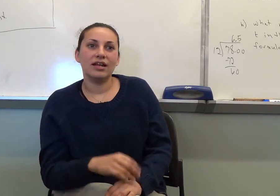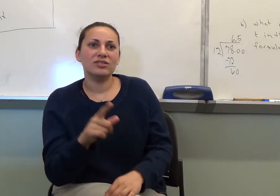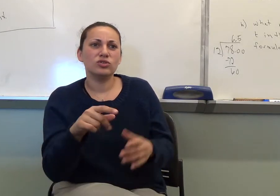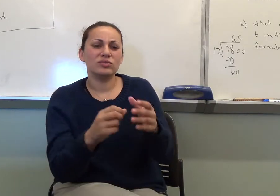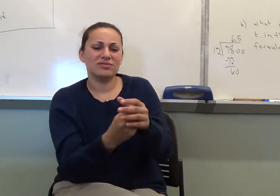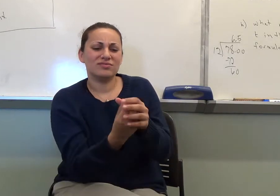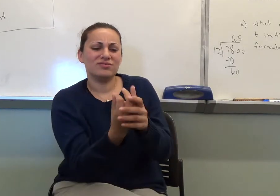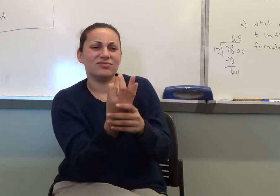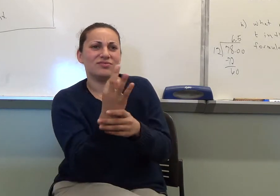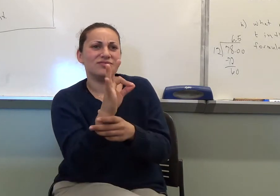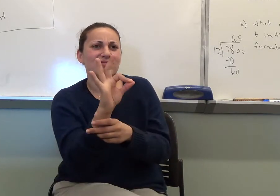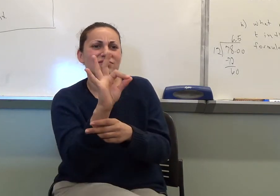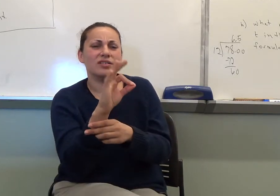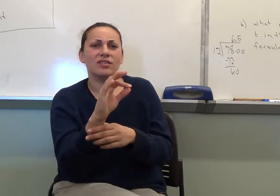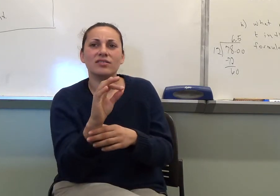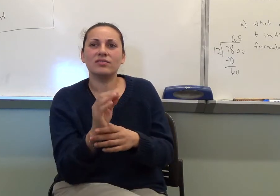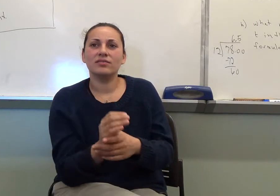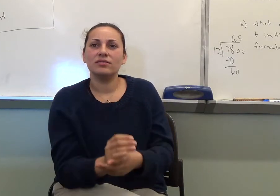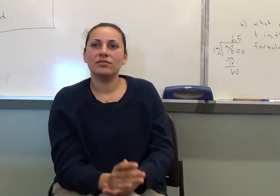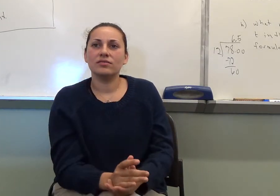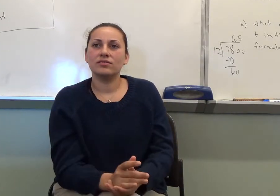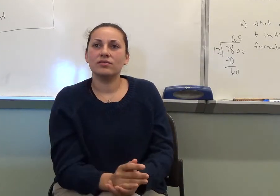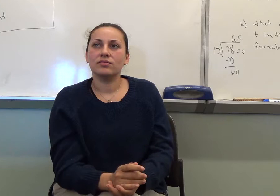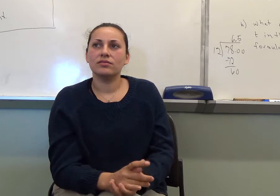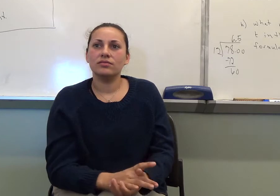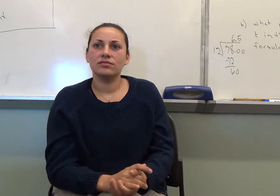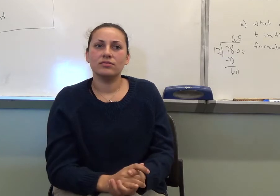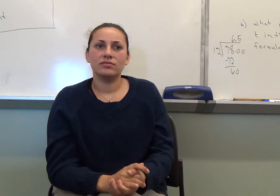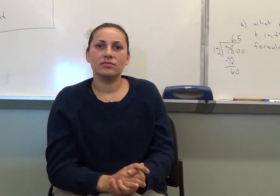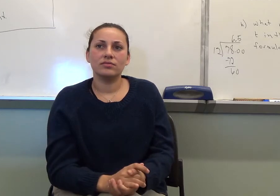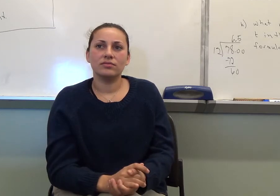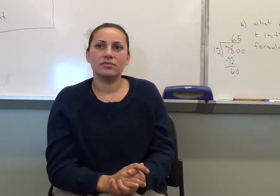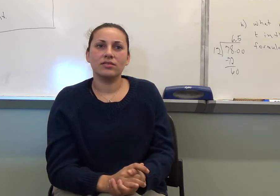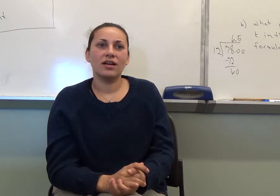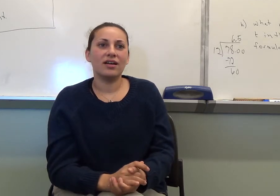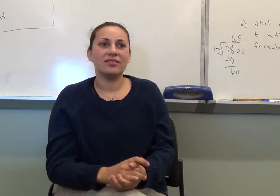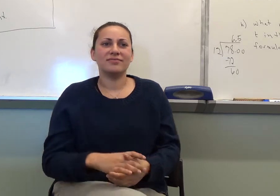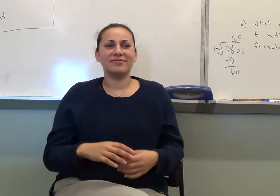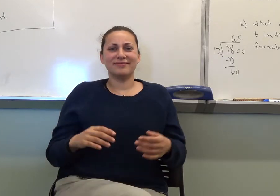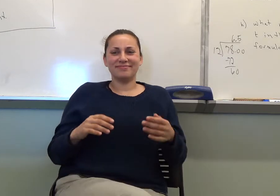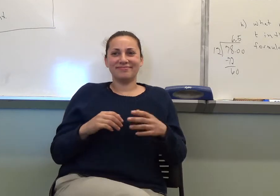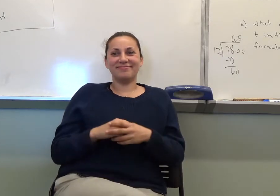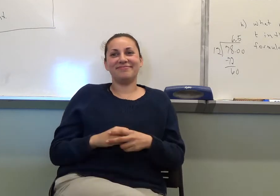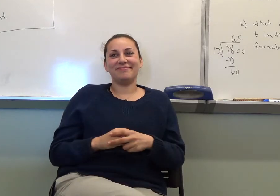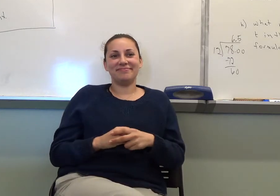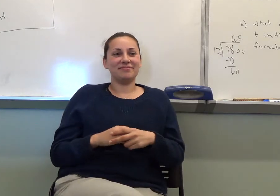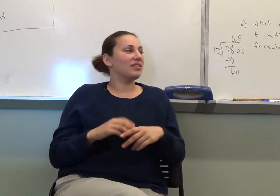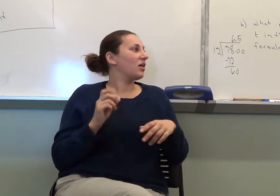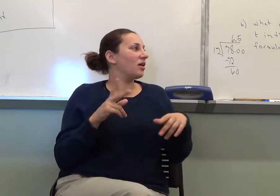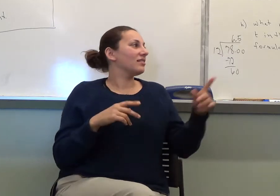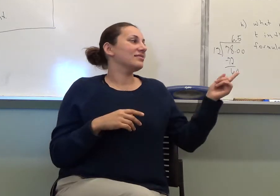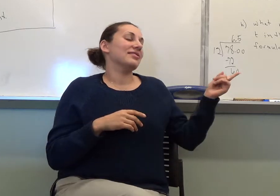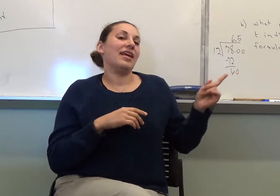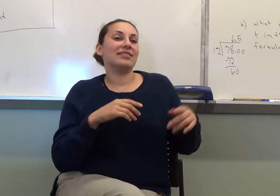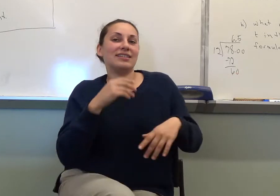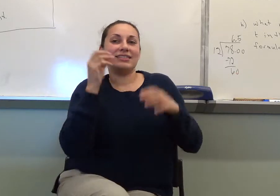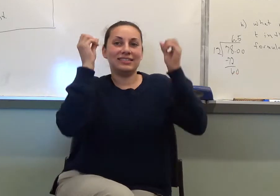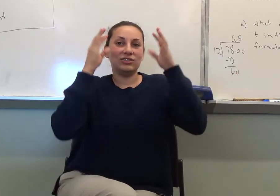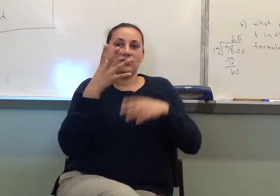it to yourself, okay? Because people are trying to understand what's going on, and so